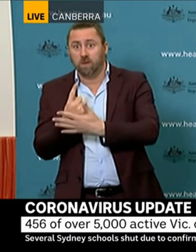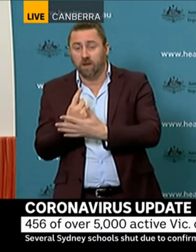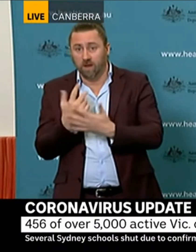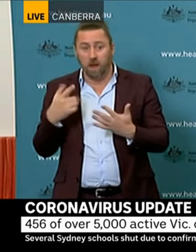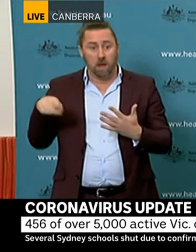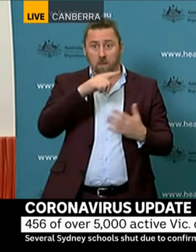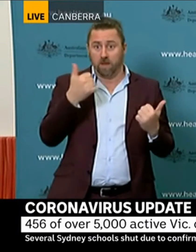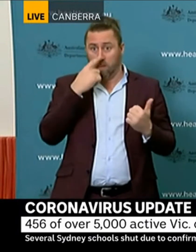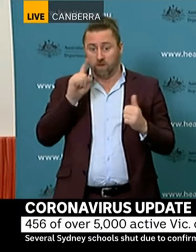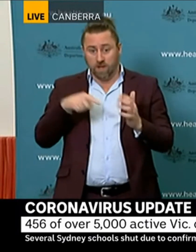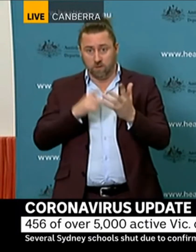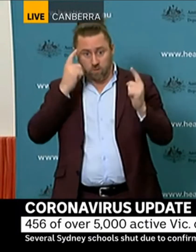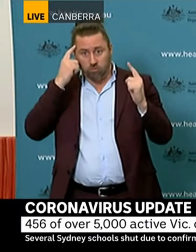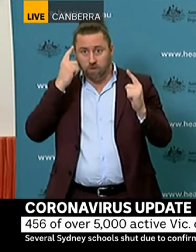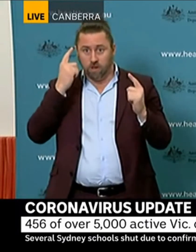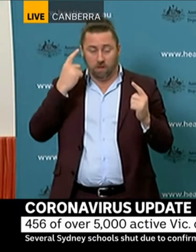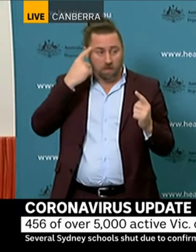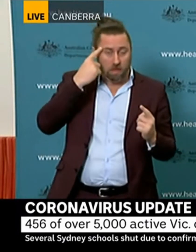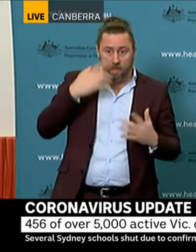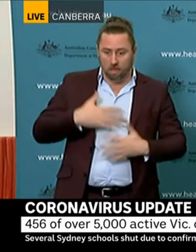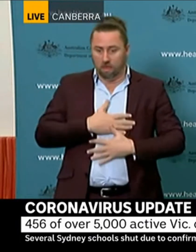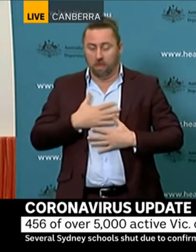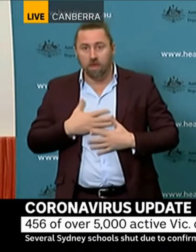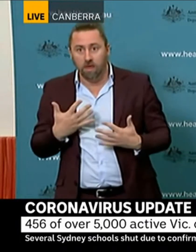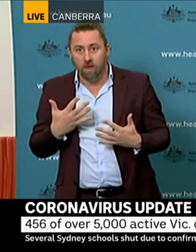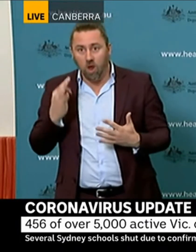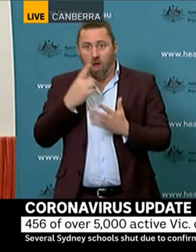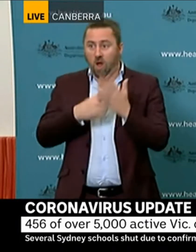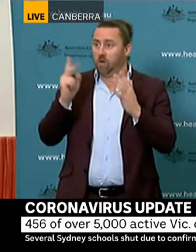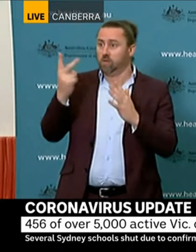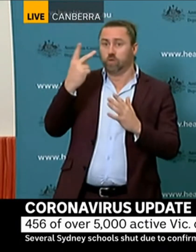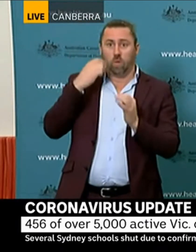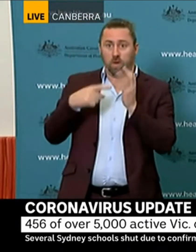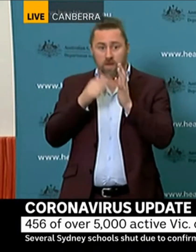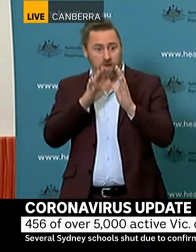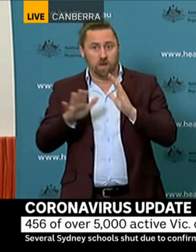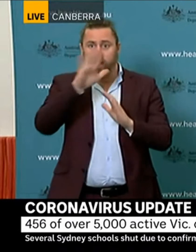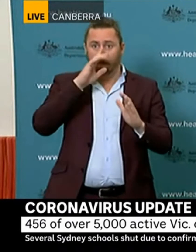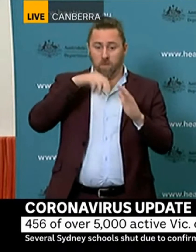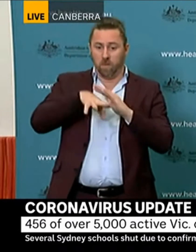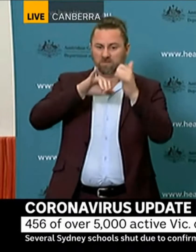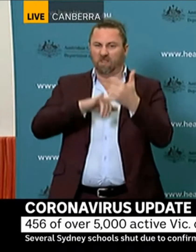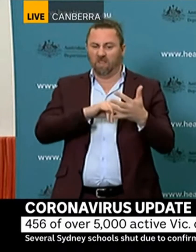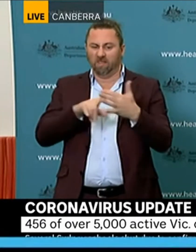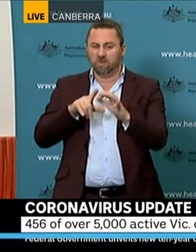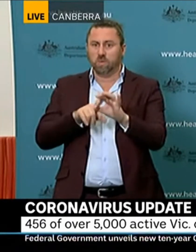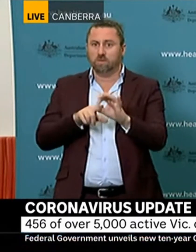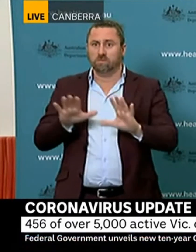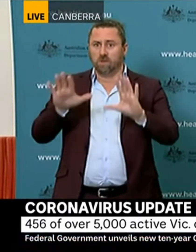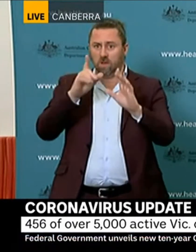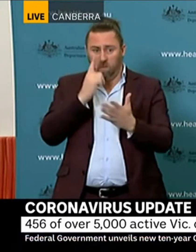mental concern and worry and other effects in the wider population in the southern part of Brisbane.